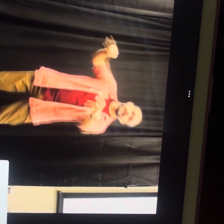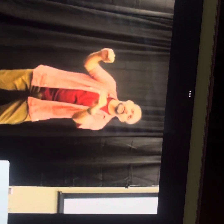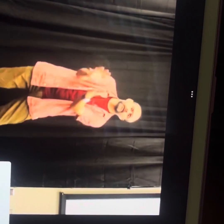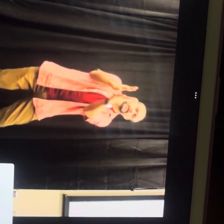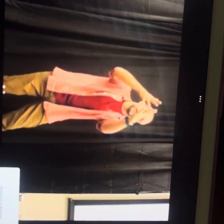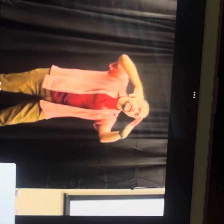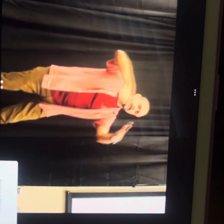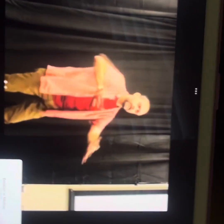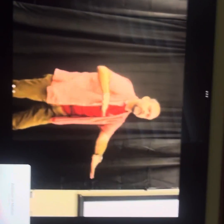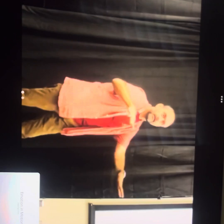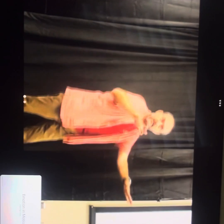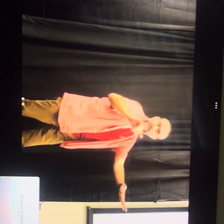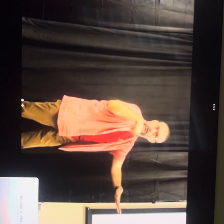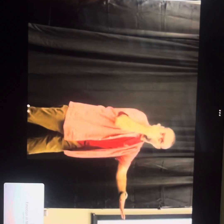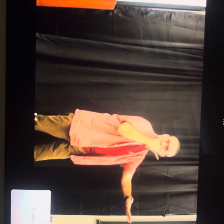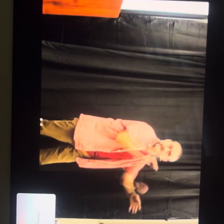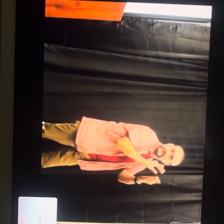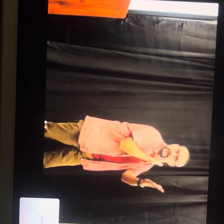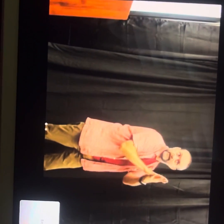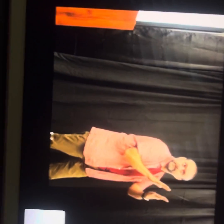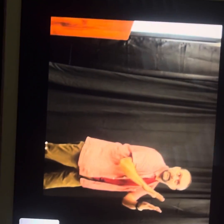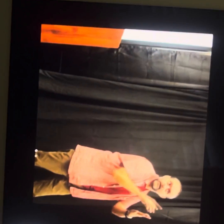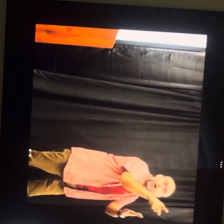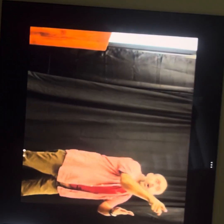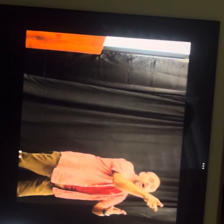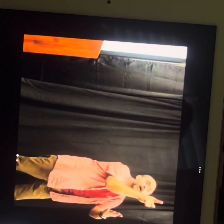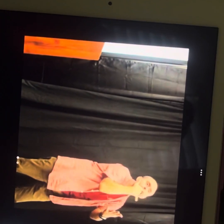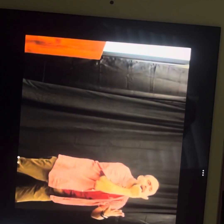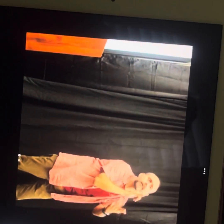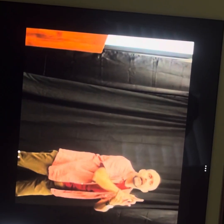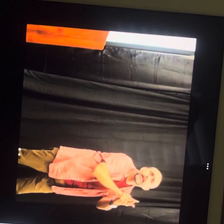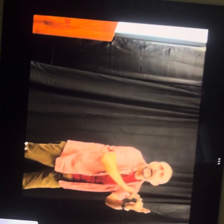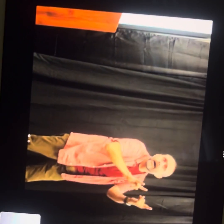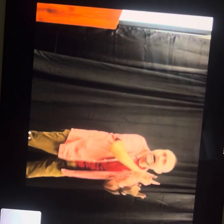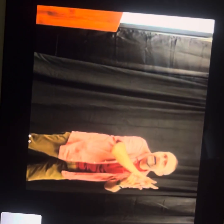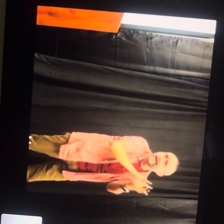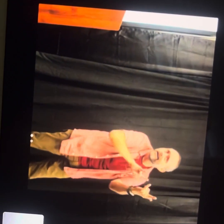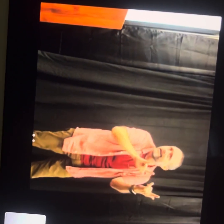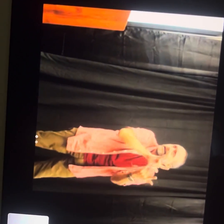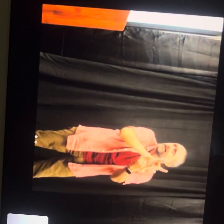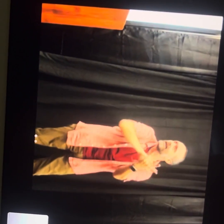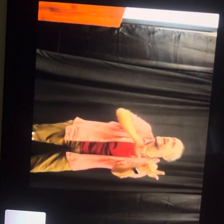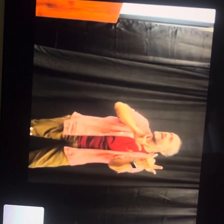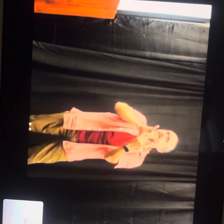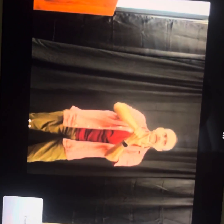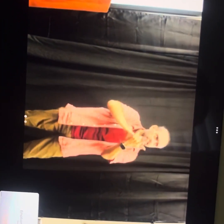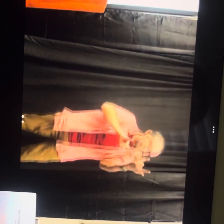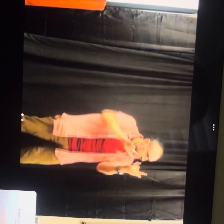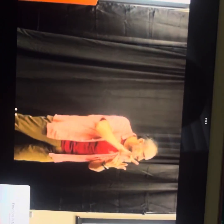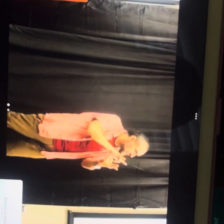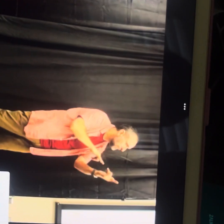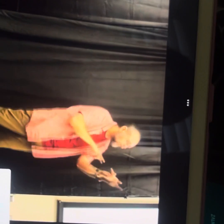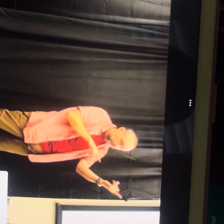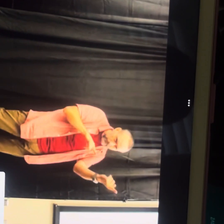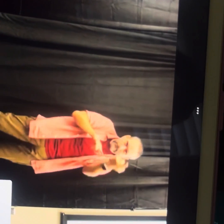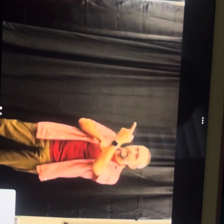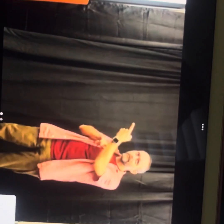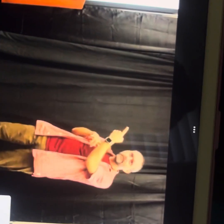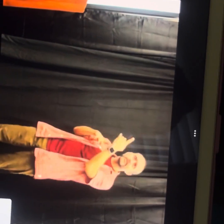Now, using this sign that usually demonstrates conflict within storytelling and visual movement,